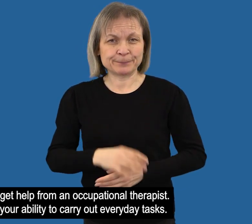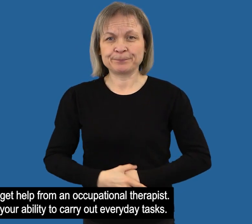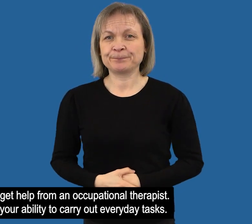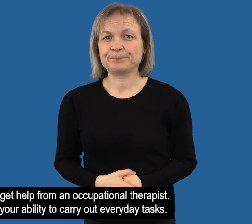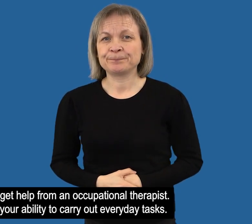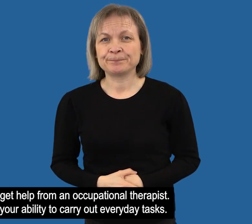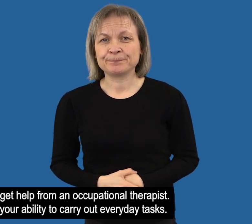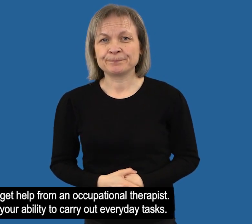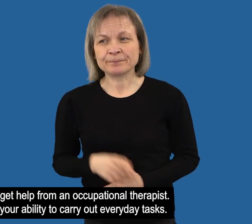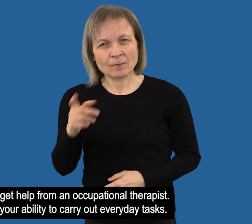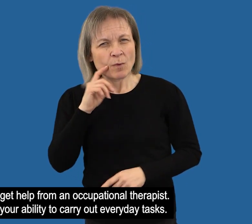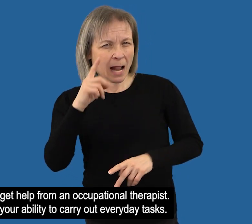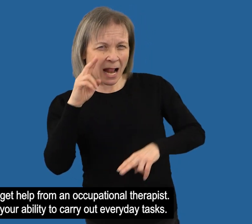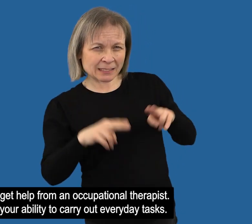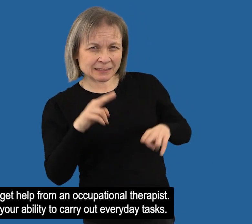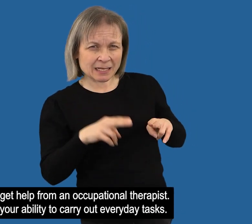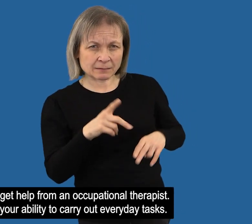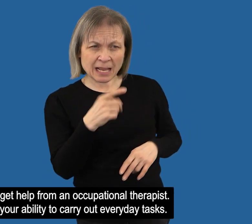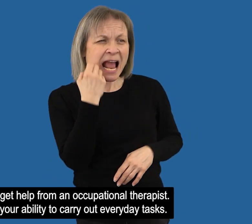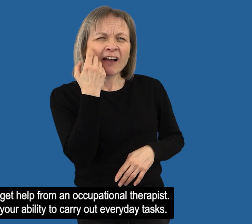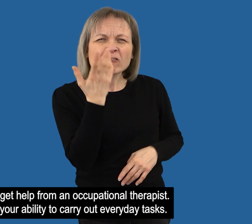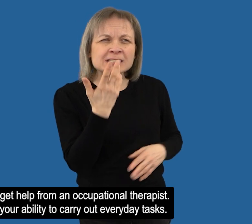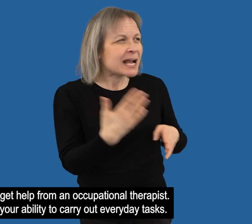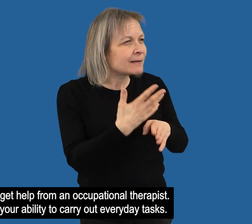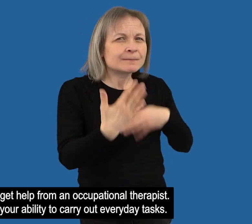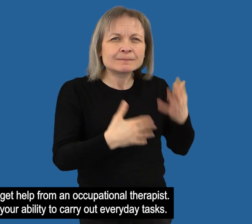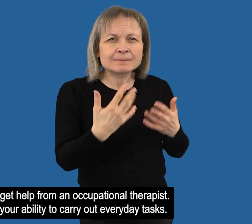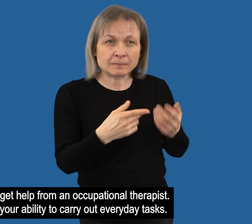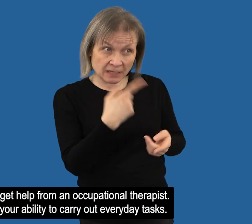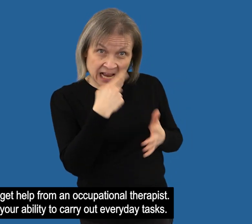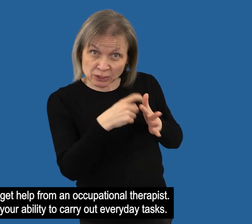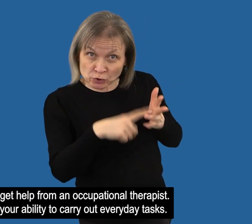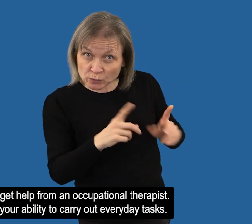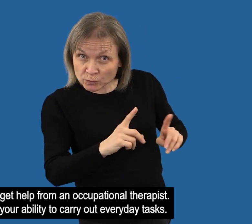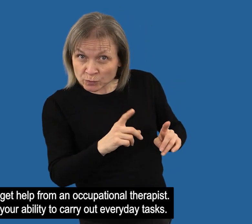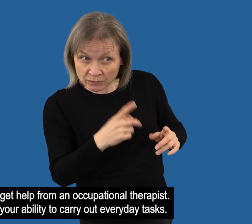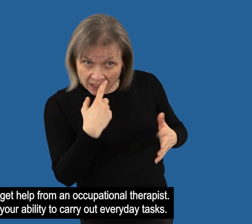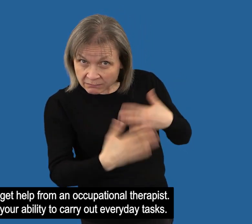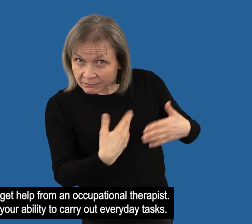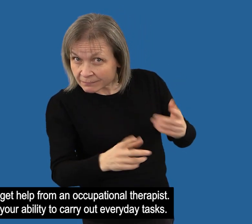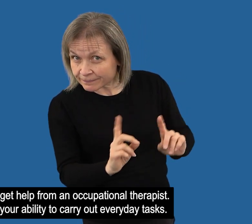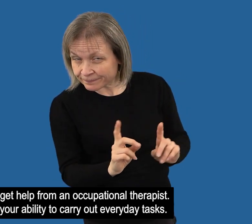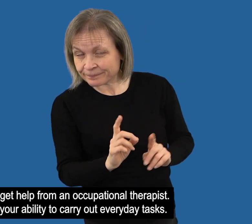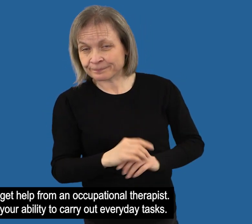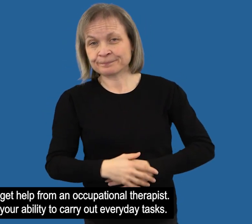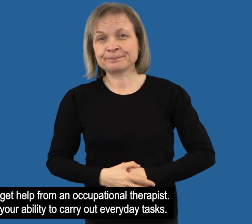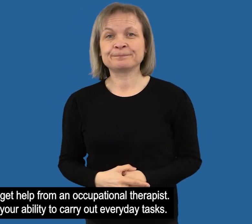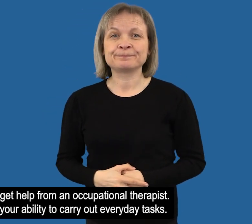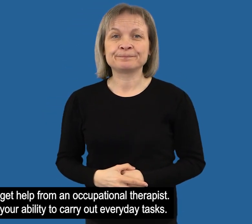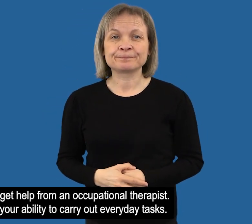You might also get help from an occupational therapist. They'll assess your ability to carry out everyday